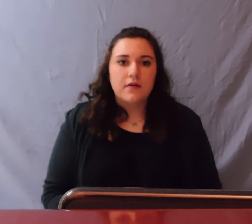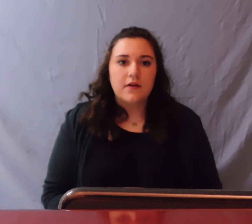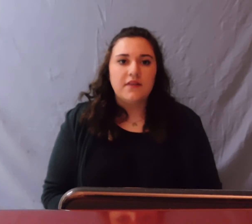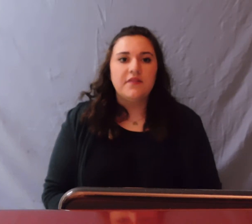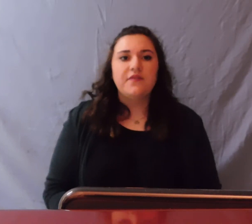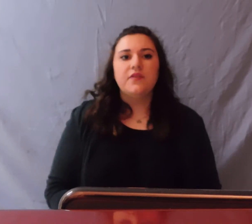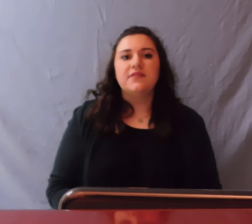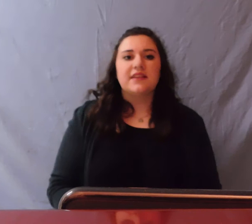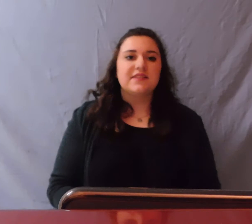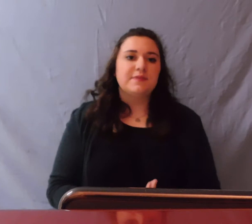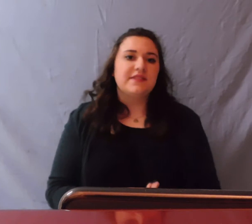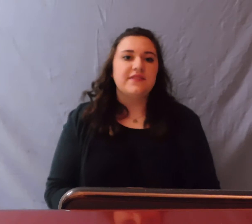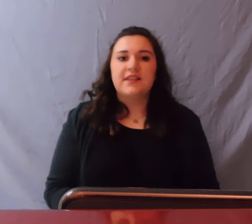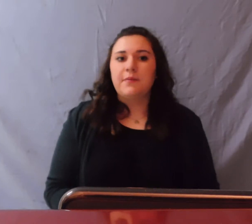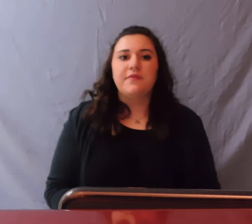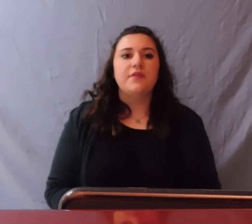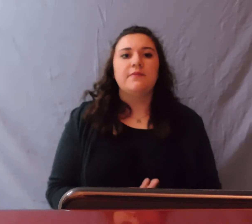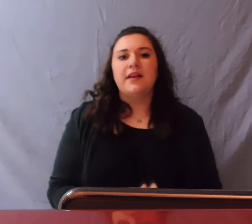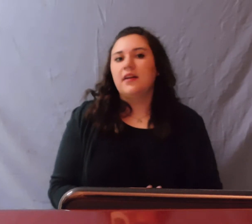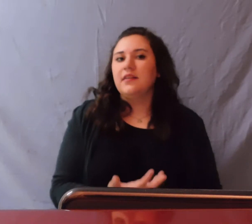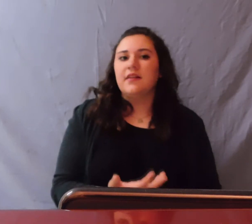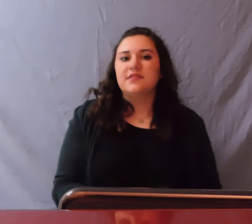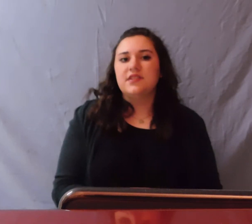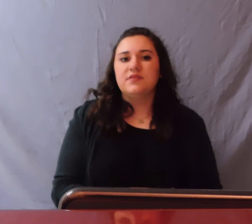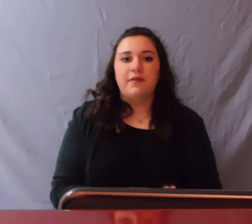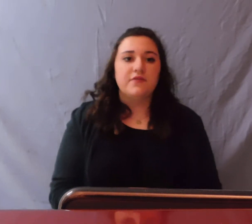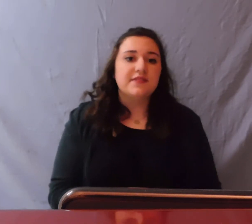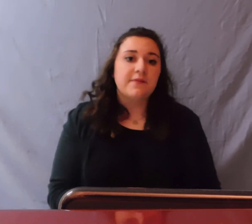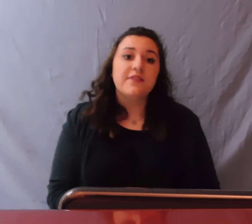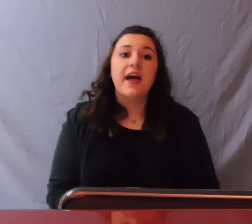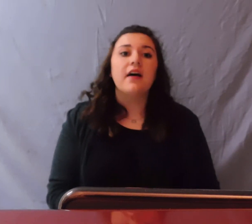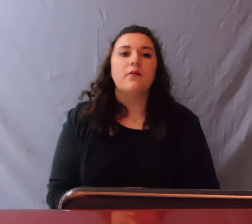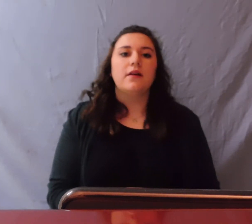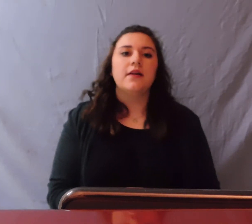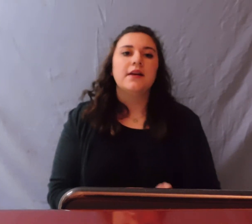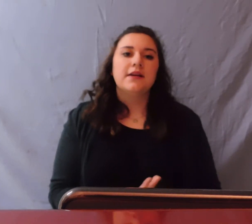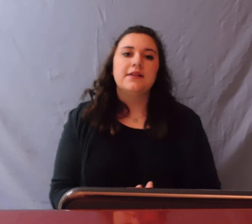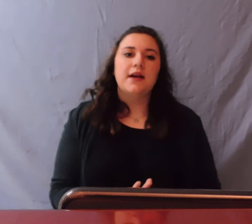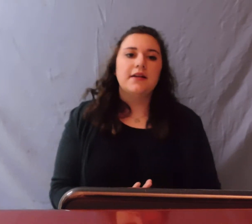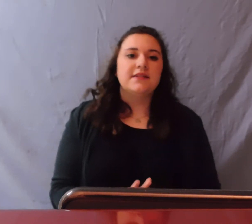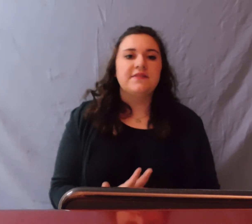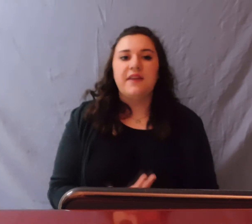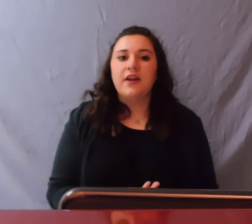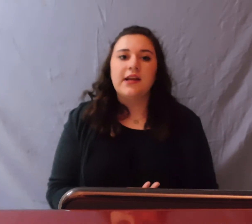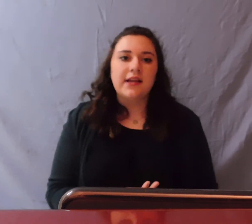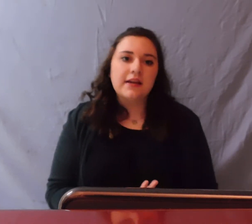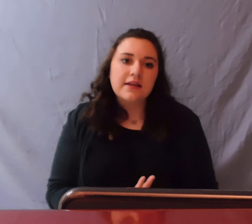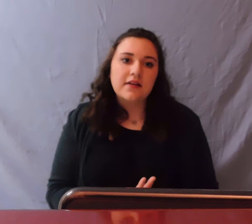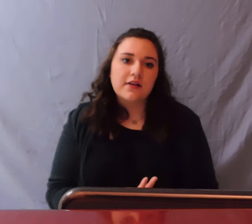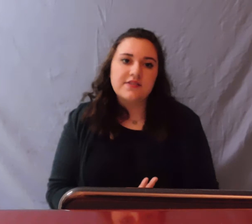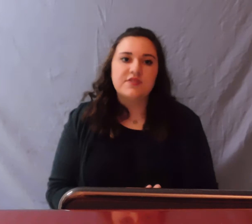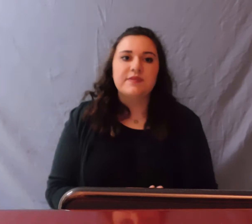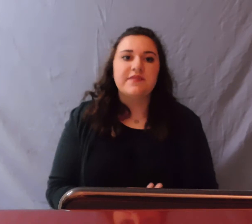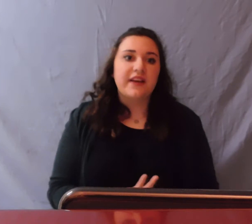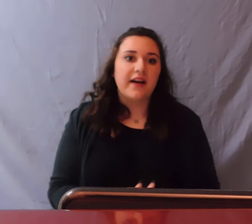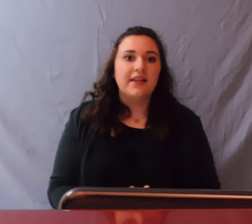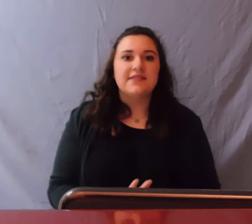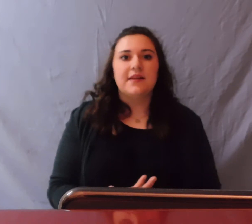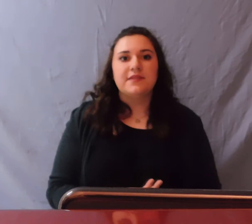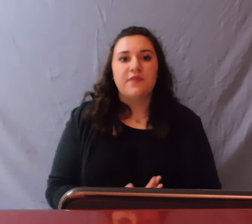if a food is like a specific type of food, am I not allowed to use my food stamp for that? Or does it vary? Is there specific guidelines that I must follow